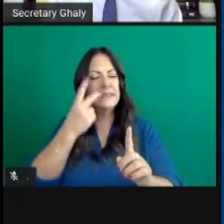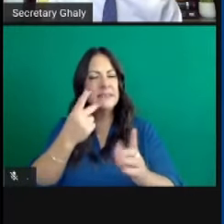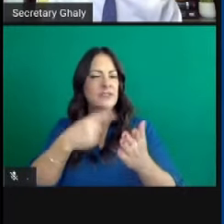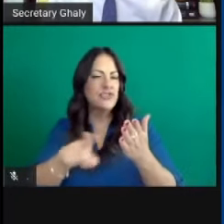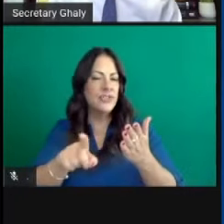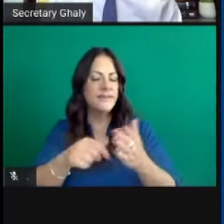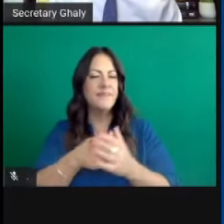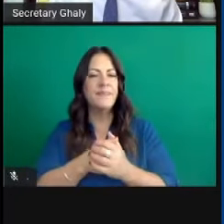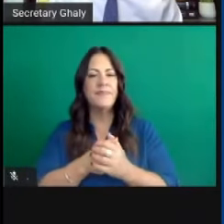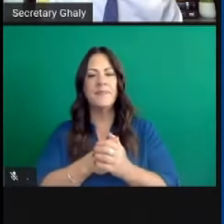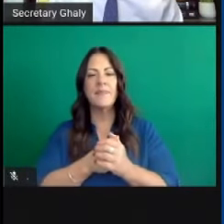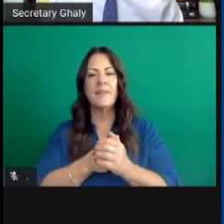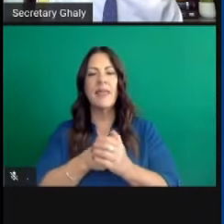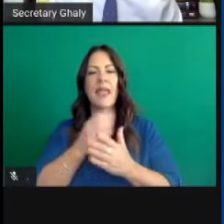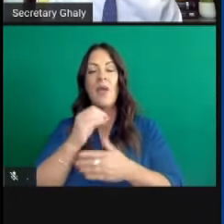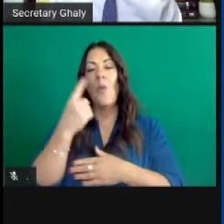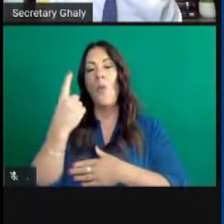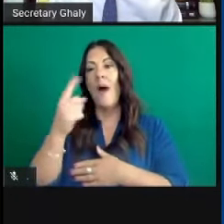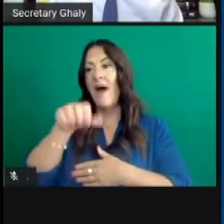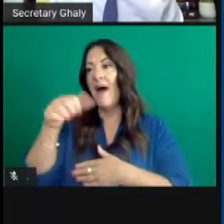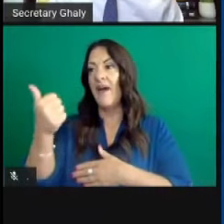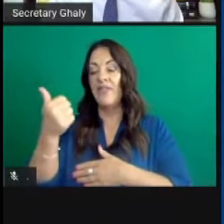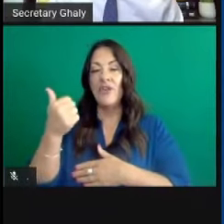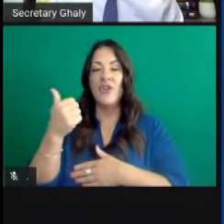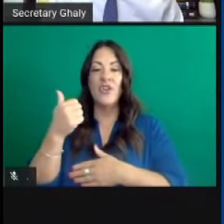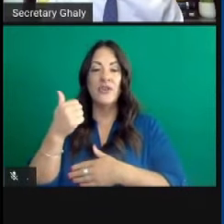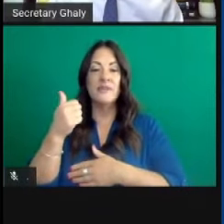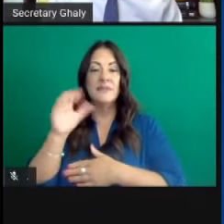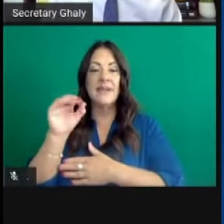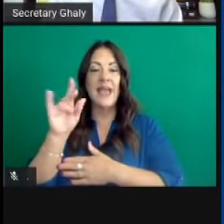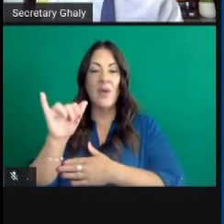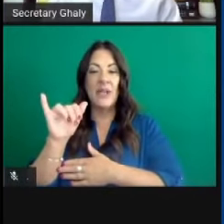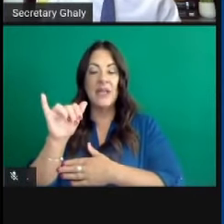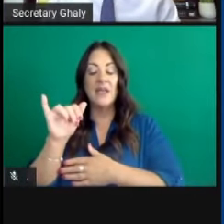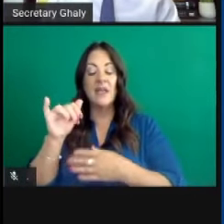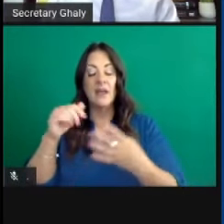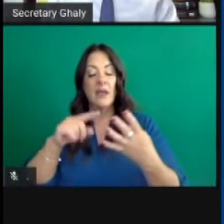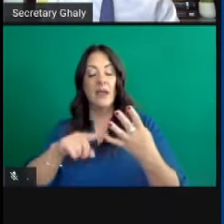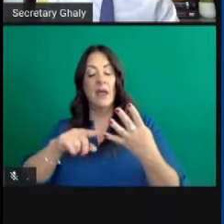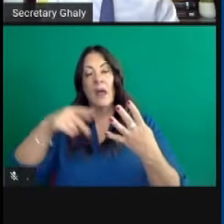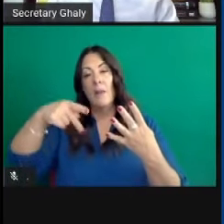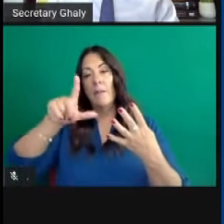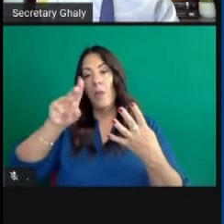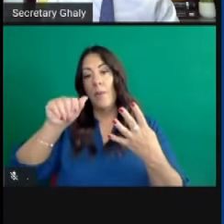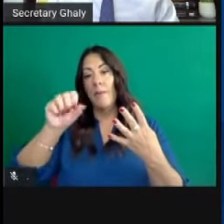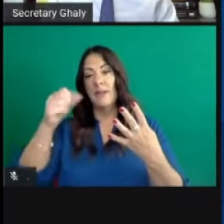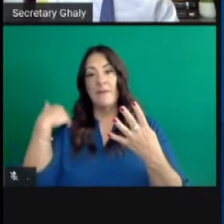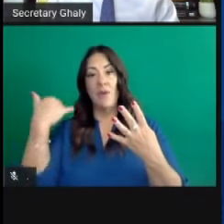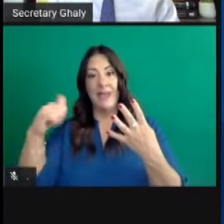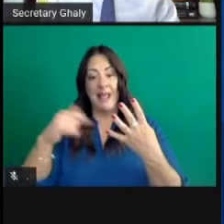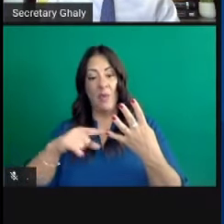then we have one other small county moving back from yellow to orange, and that's Plumas County.